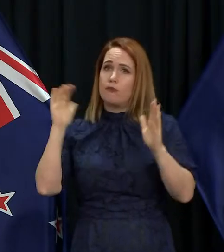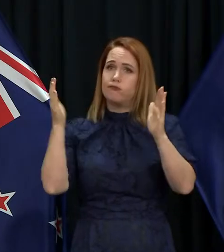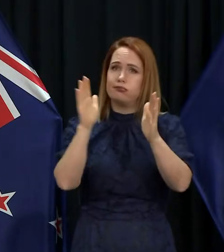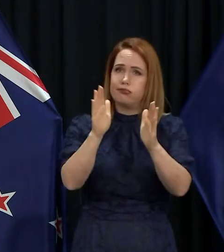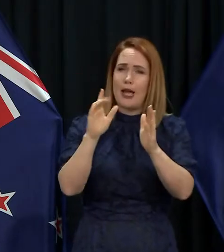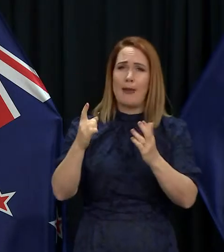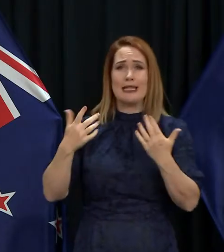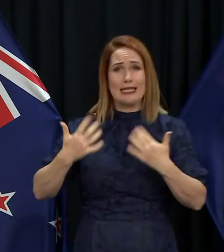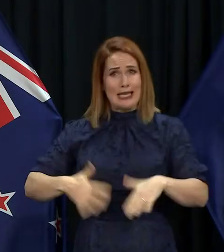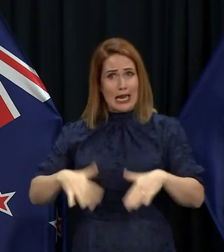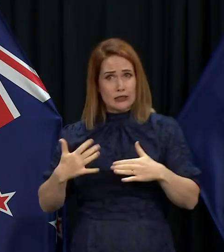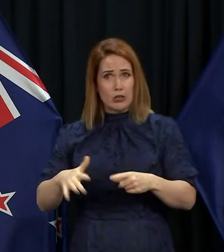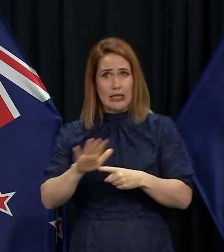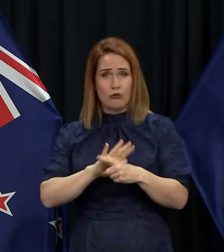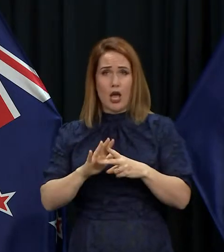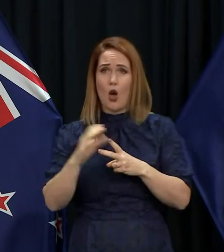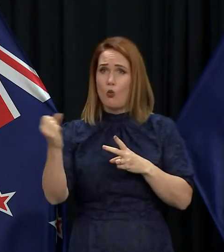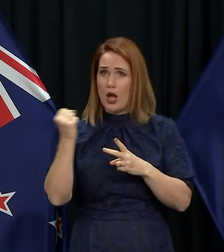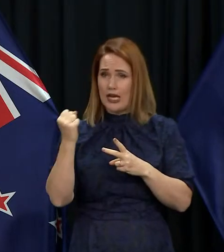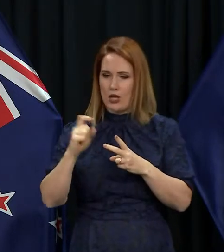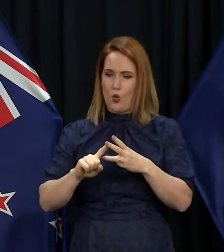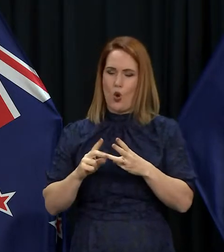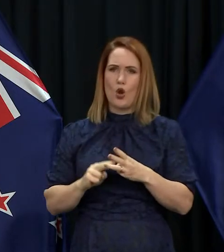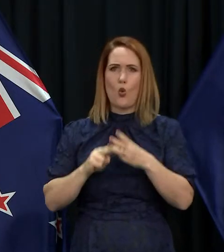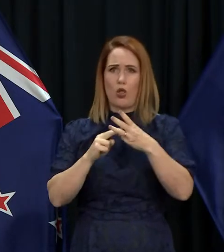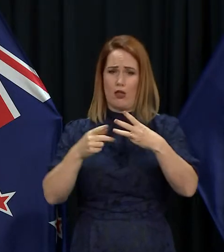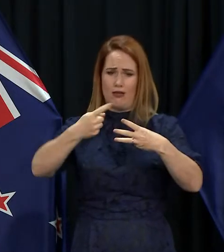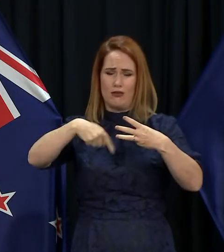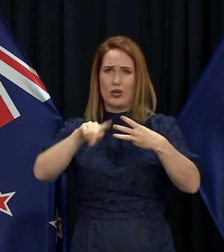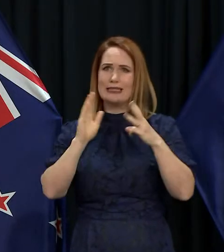regions like Canterbury, Waikato and Northland.